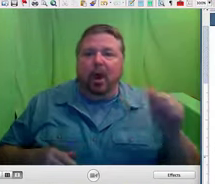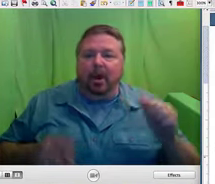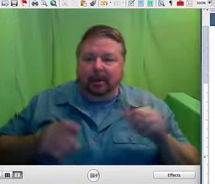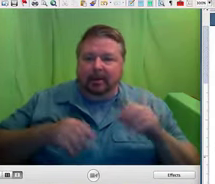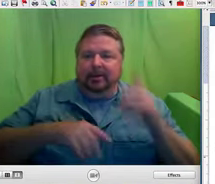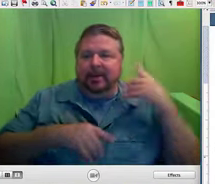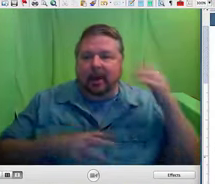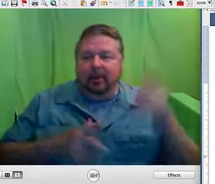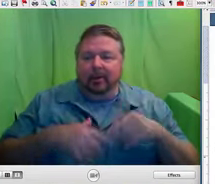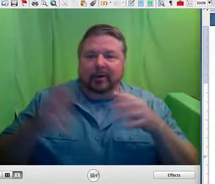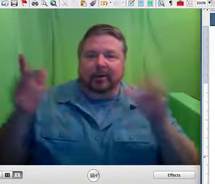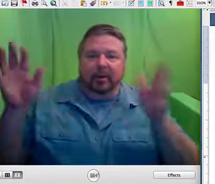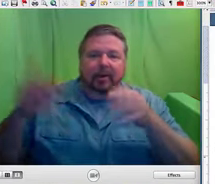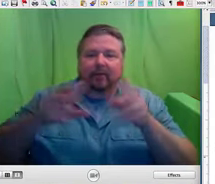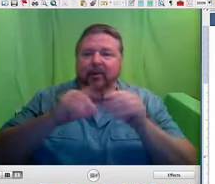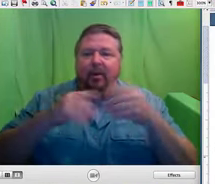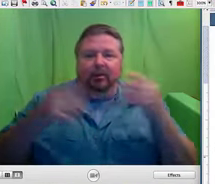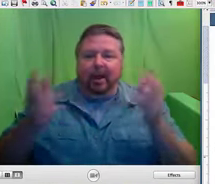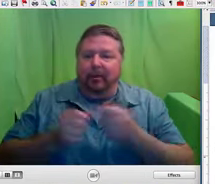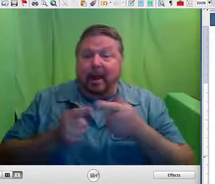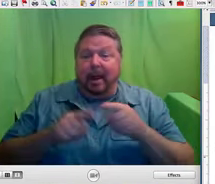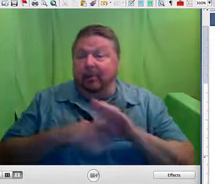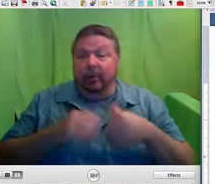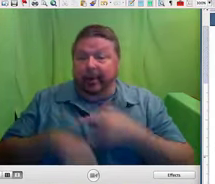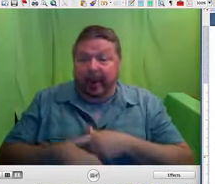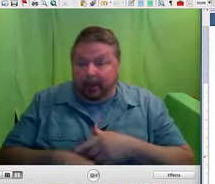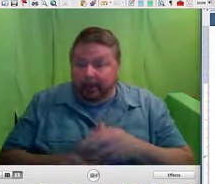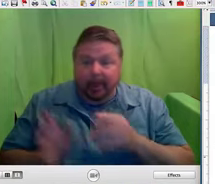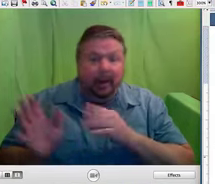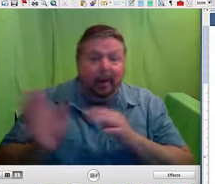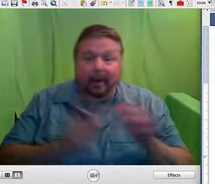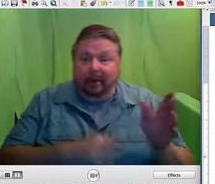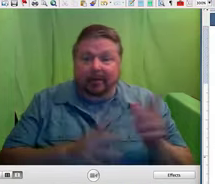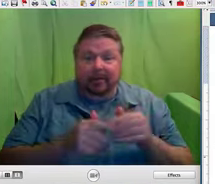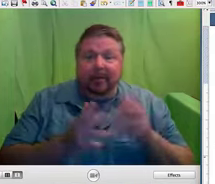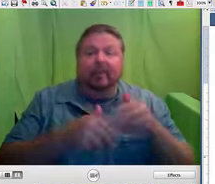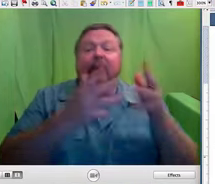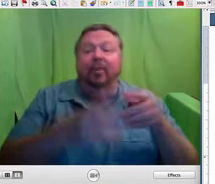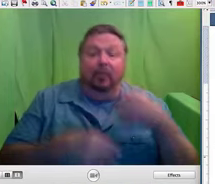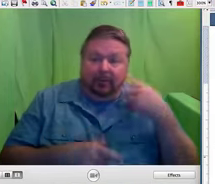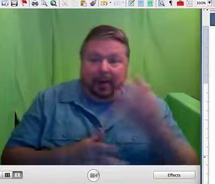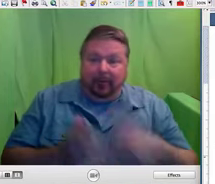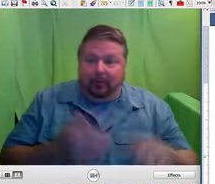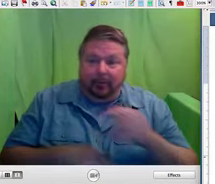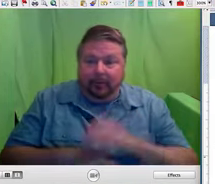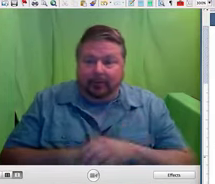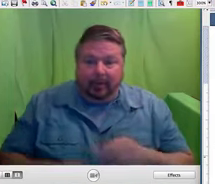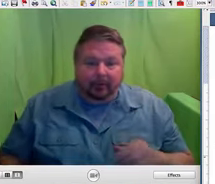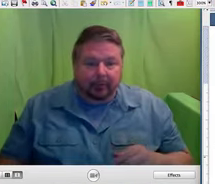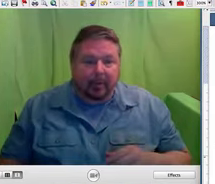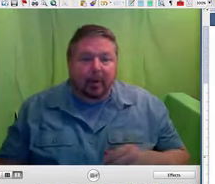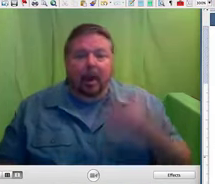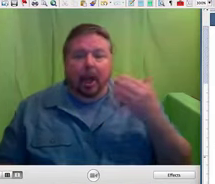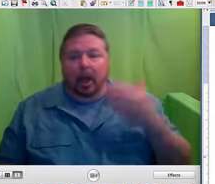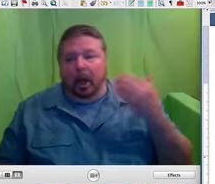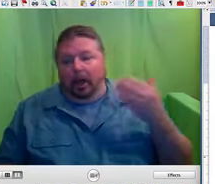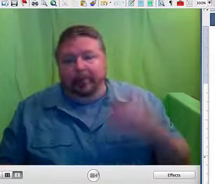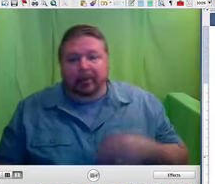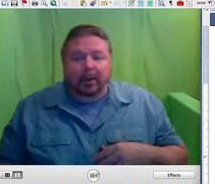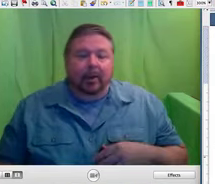schwa sound. It's this filler sound that happens all the time. And it's just, it's the leftover sound for English.